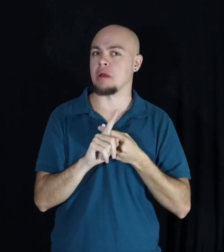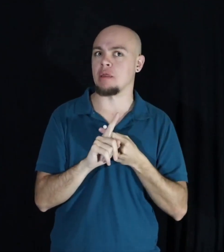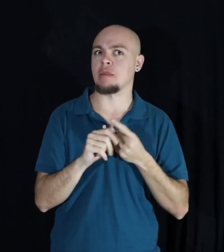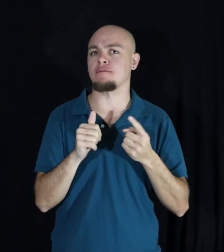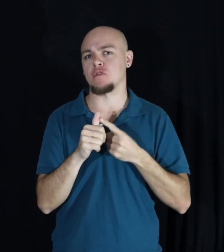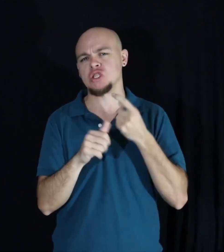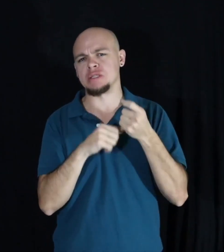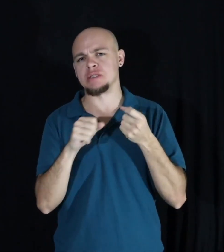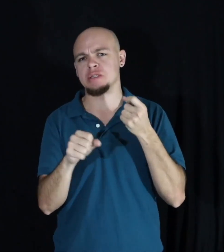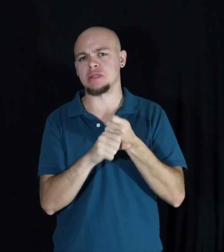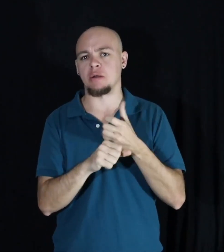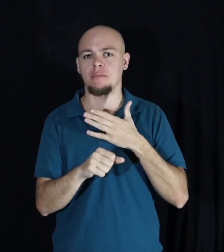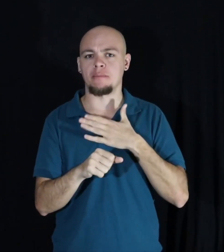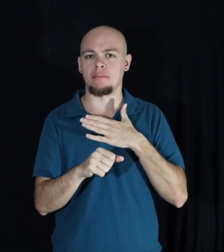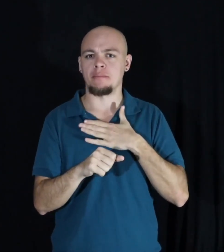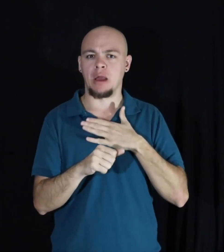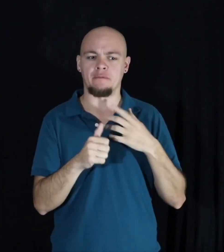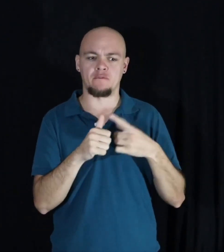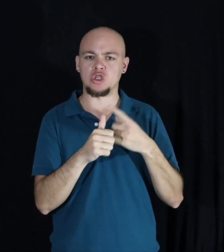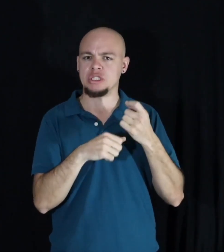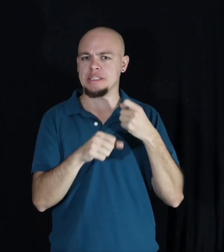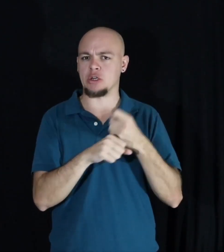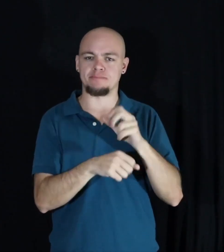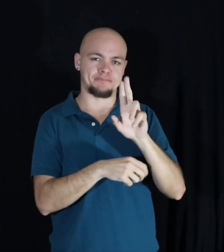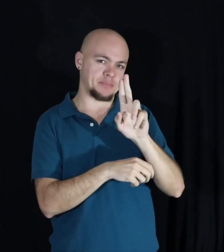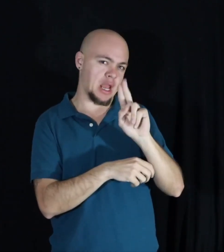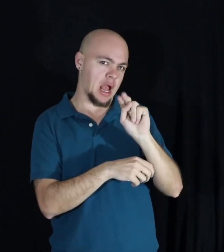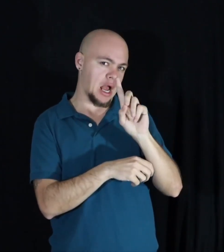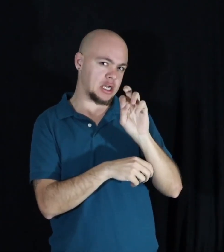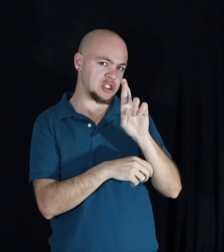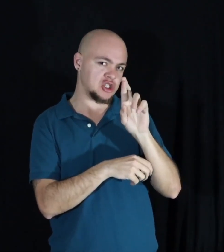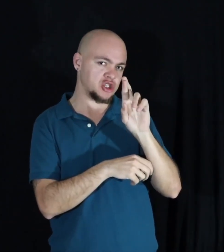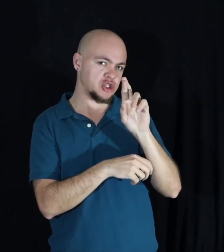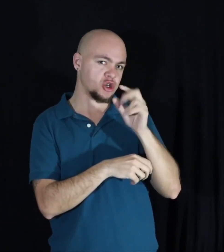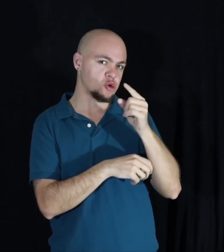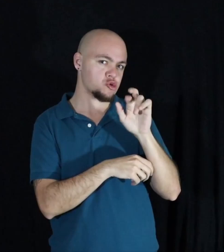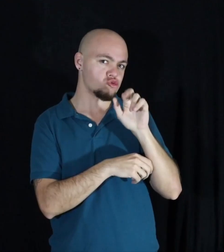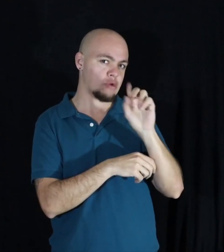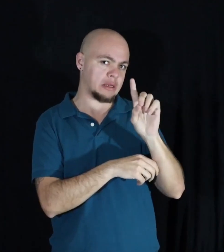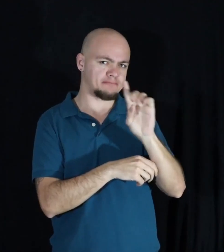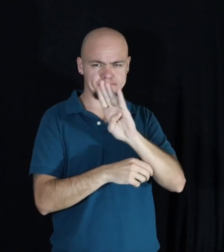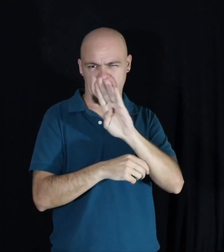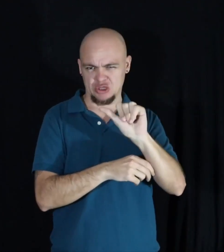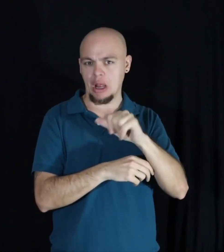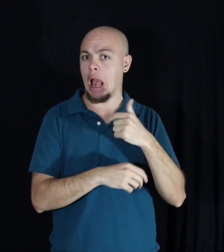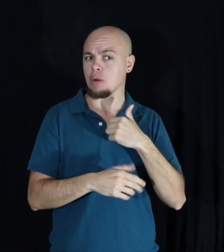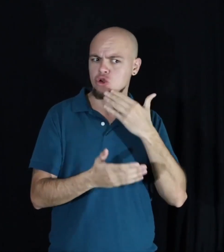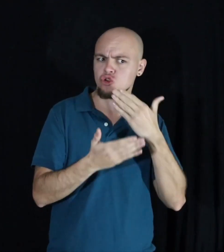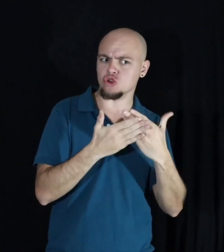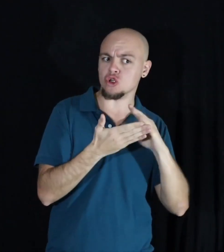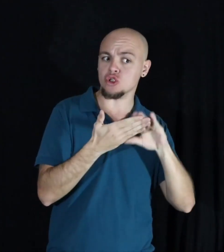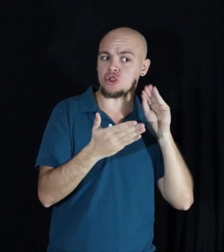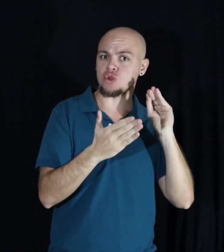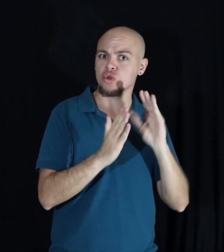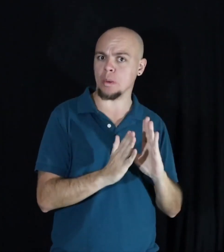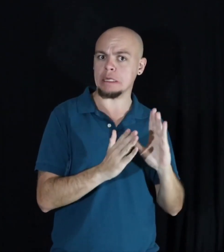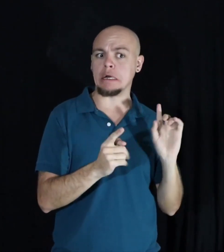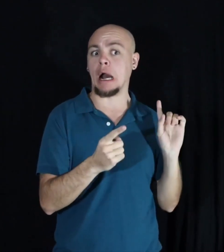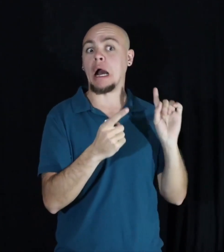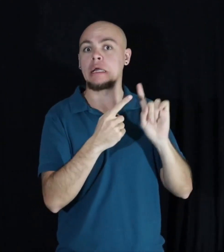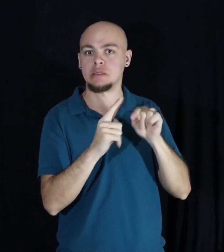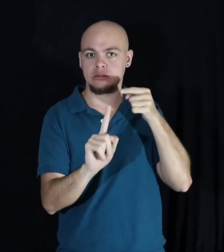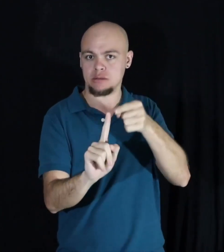of my first year of undergrad. And I was a good student up until then. I was good. I made great